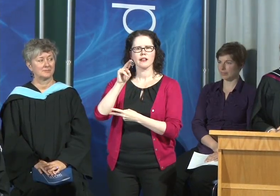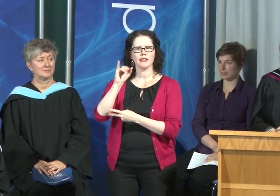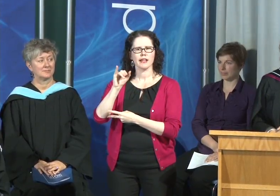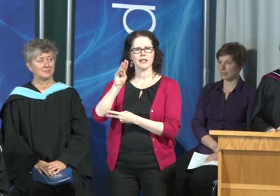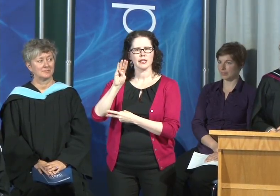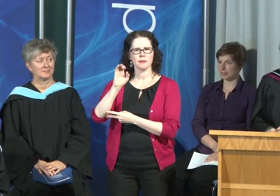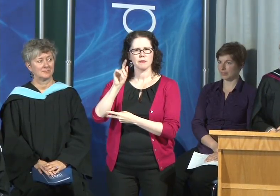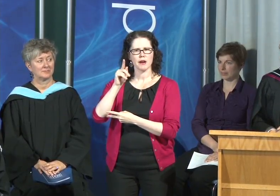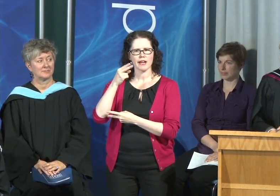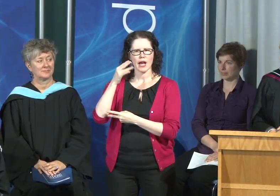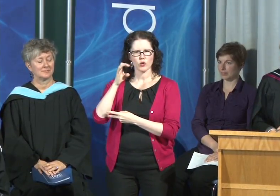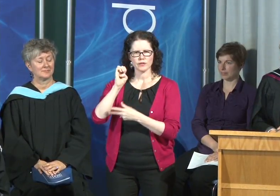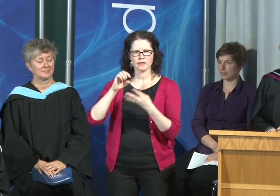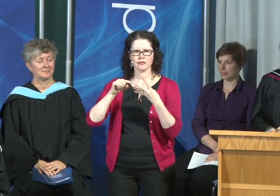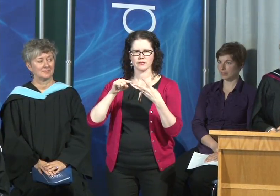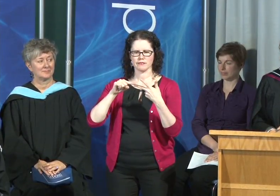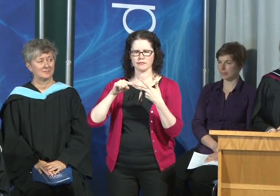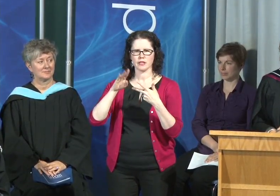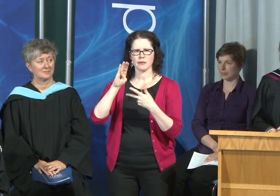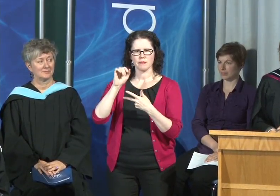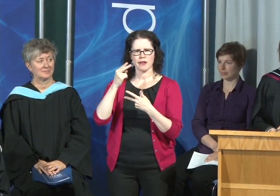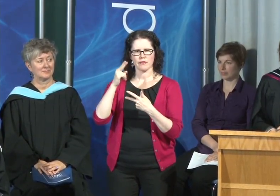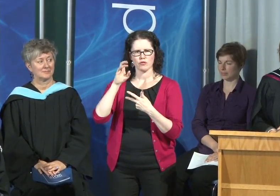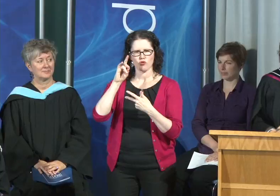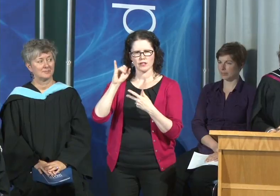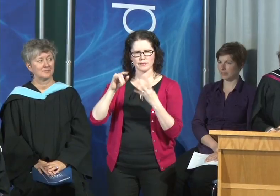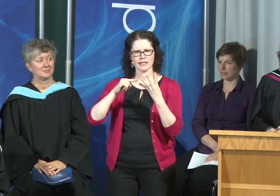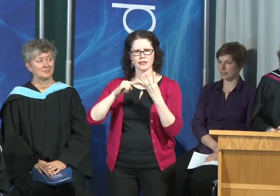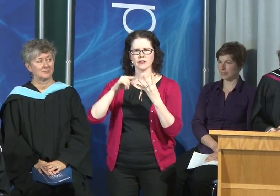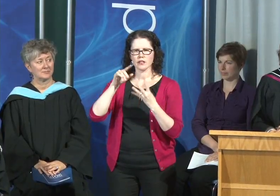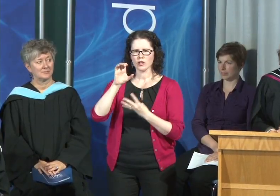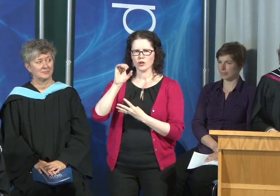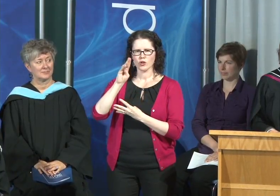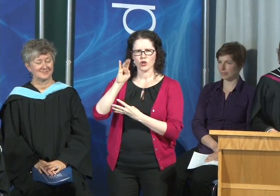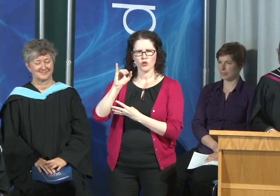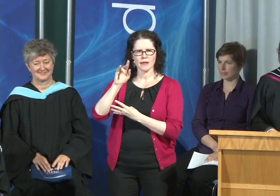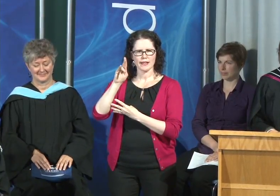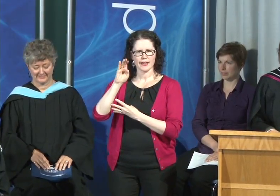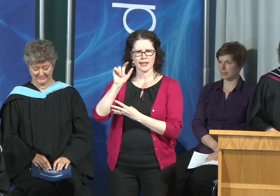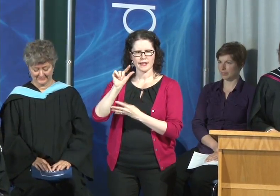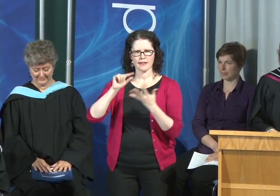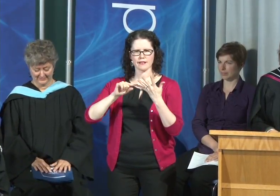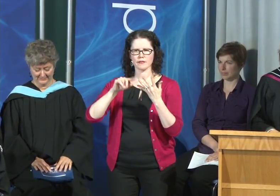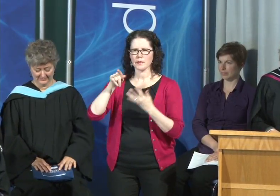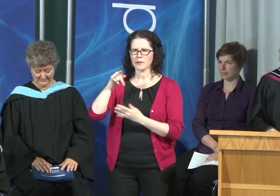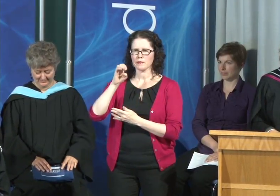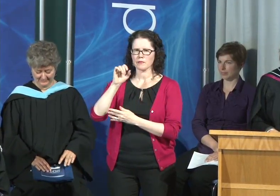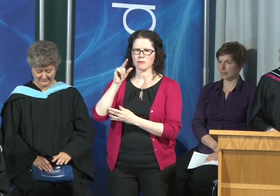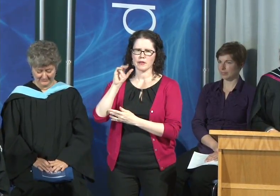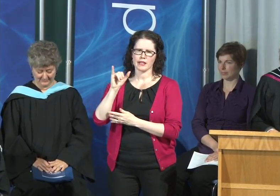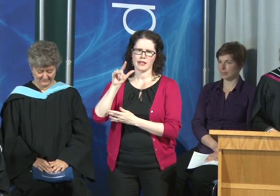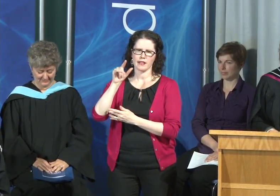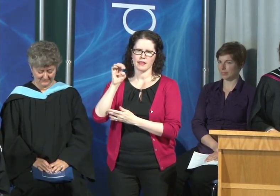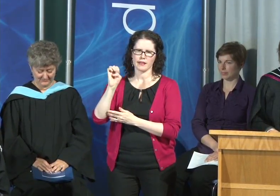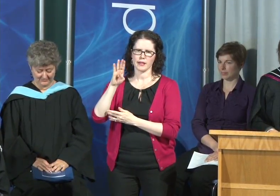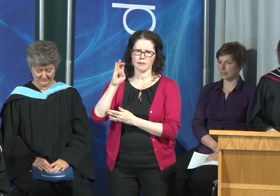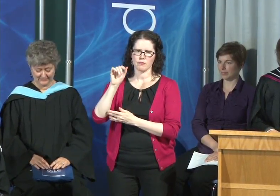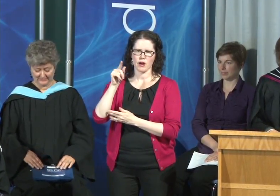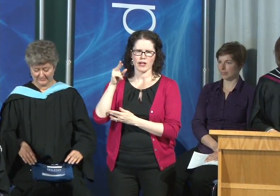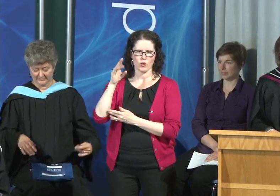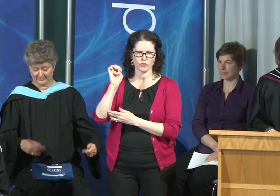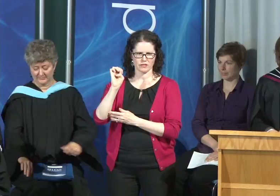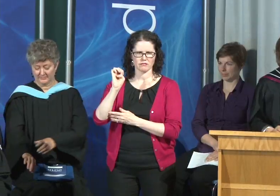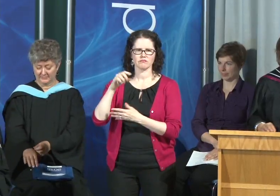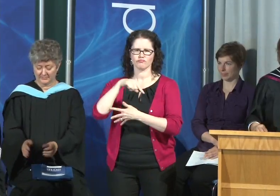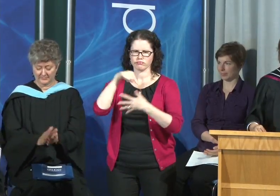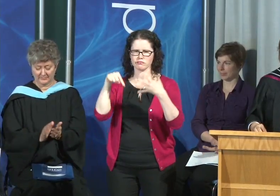Barkhouse, Beth Crosby, Kobe King, and Peggy Lee Barkhouse. And we want to wish them all a very happy retirement.